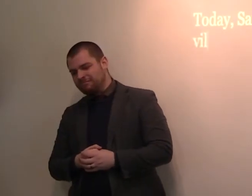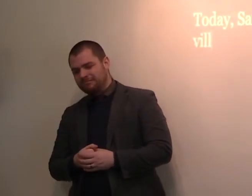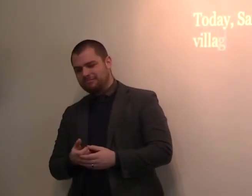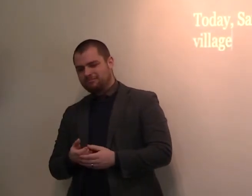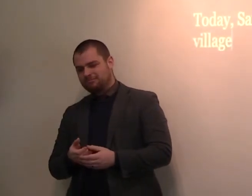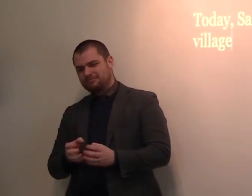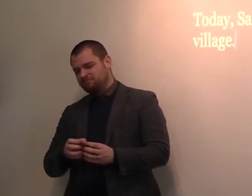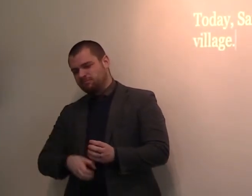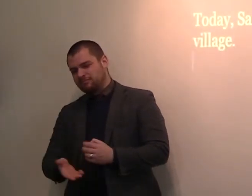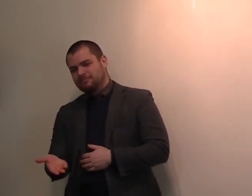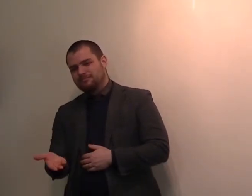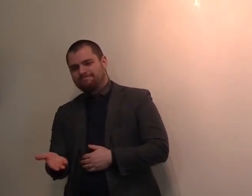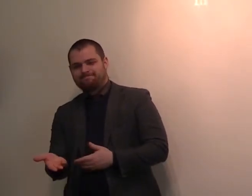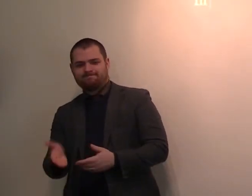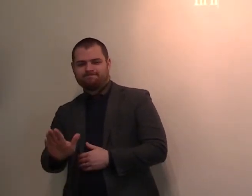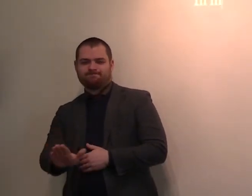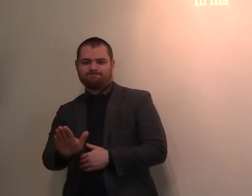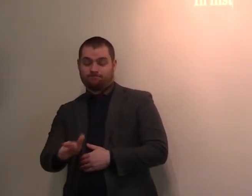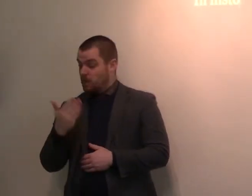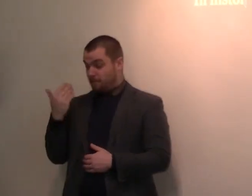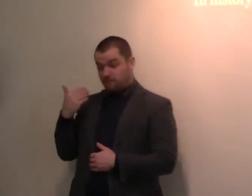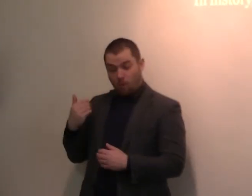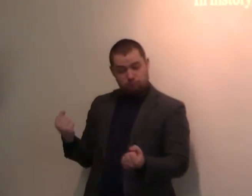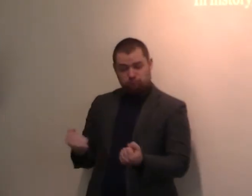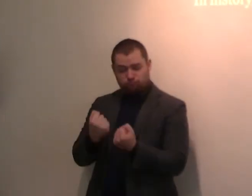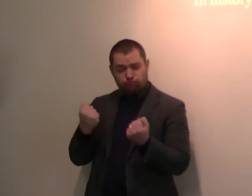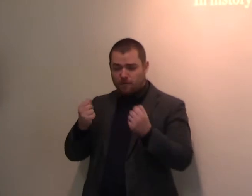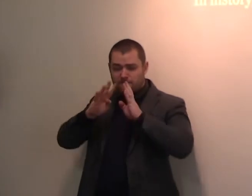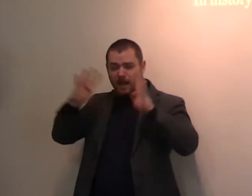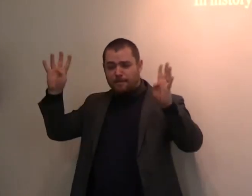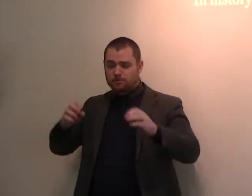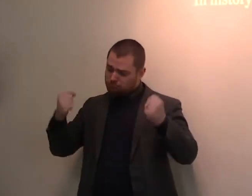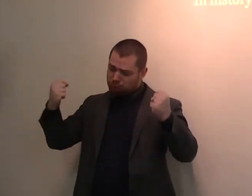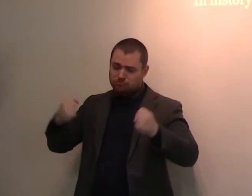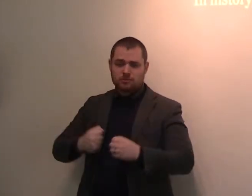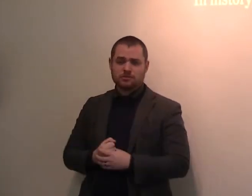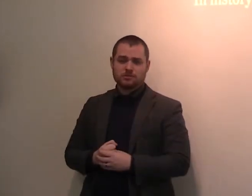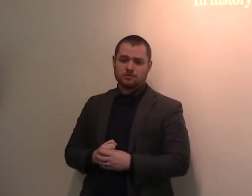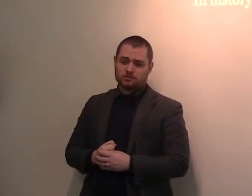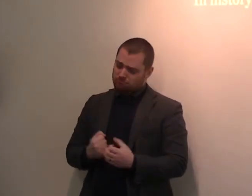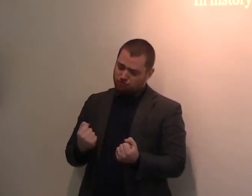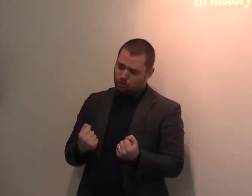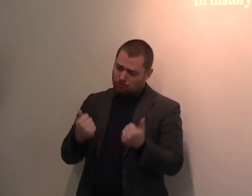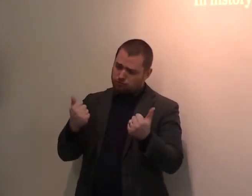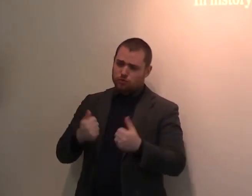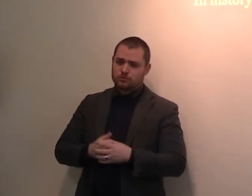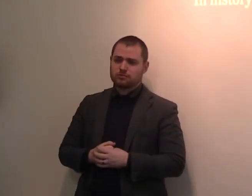in this. In history, they did well. They woke up later from the sleep, from the lethargy, from the spiritual